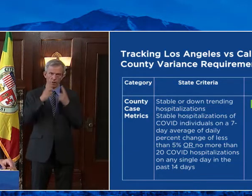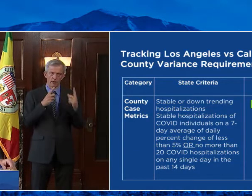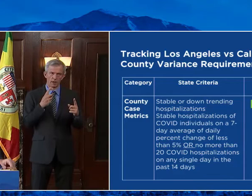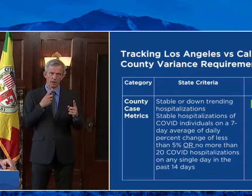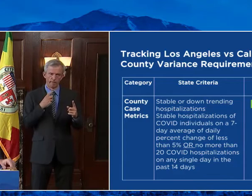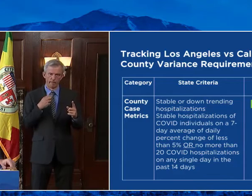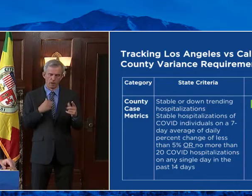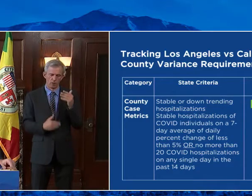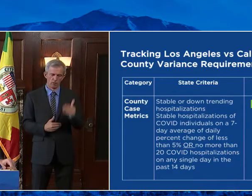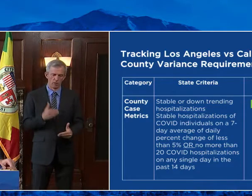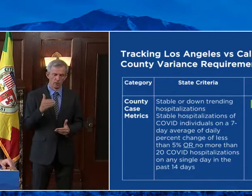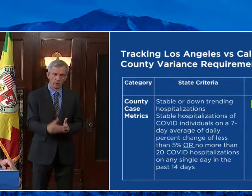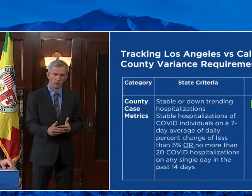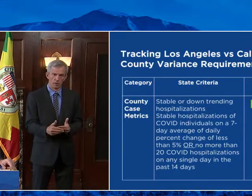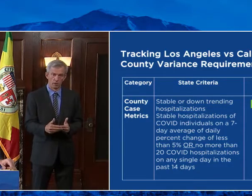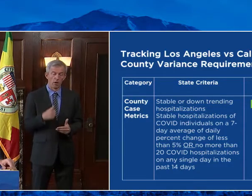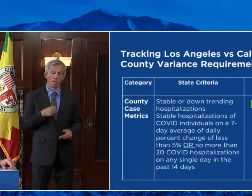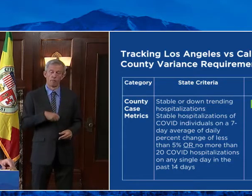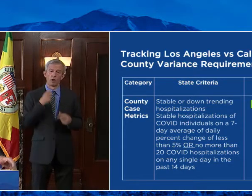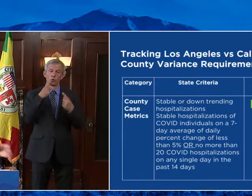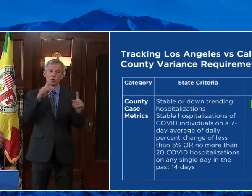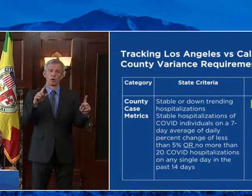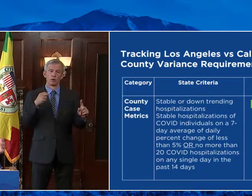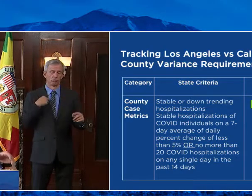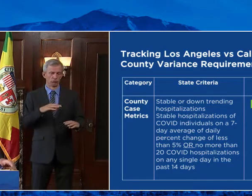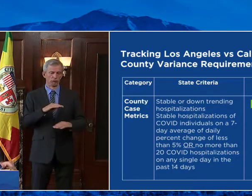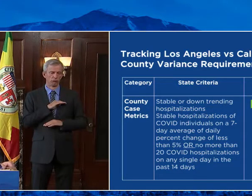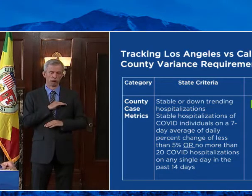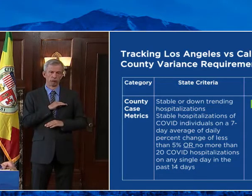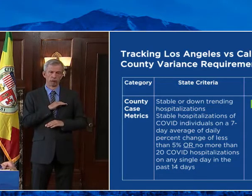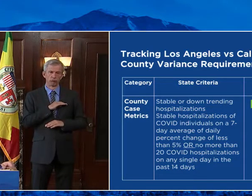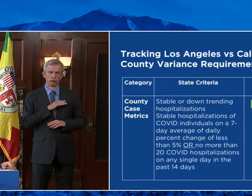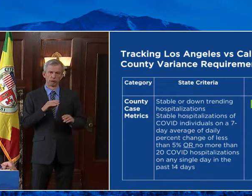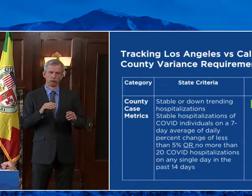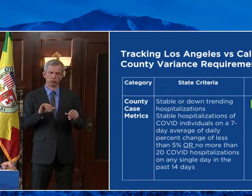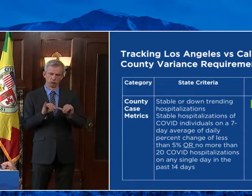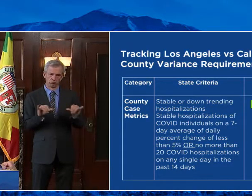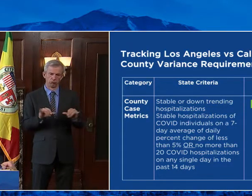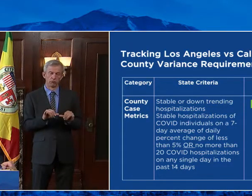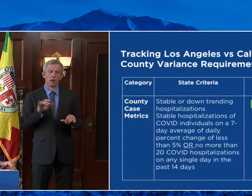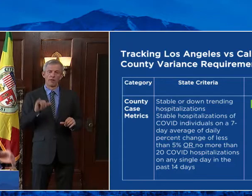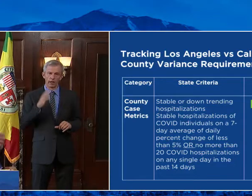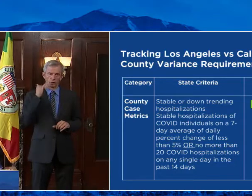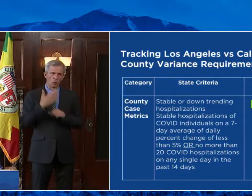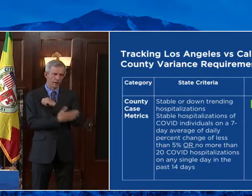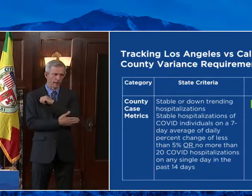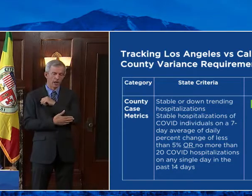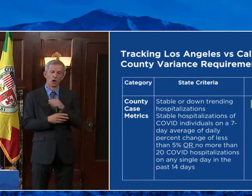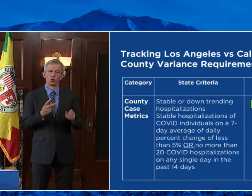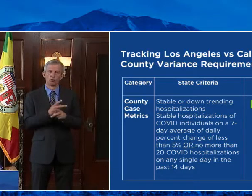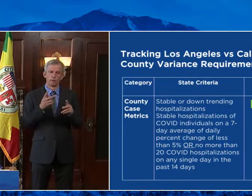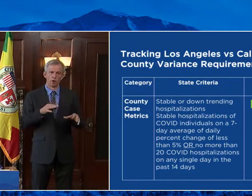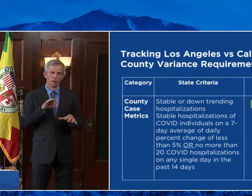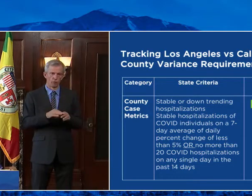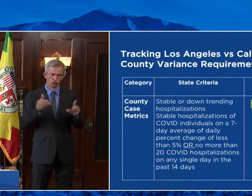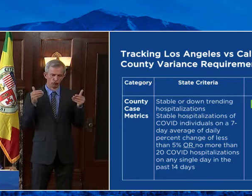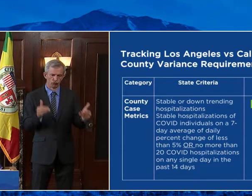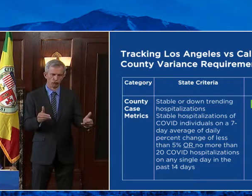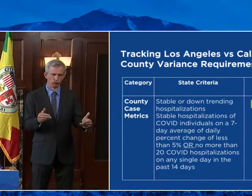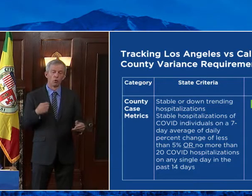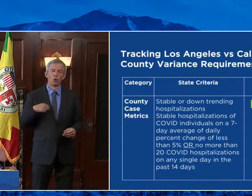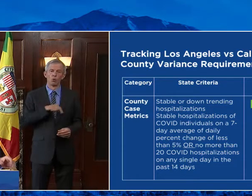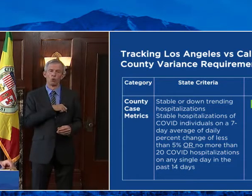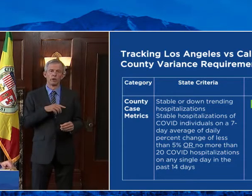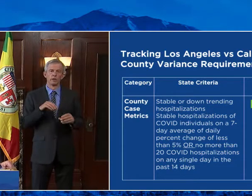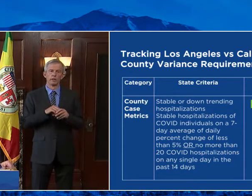I'm proud to announce that we've met those. That's why our county supervisors voted to move forward. That's why we, as the city of Los Angeles, are